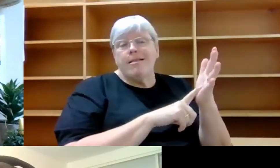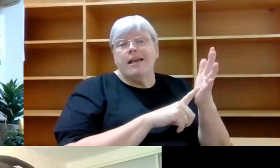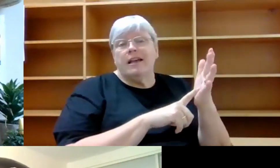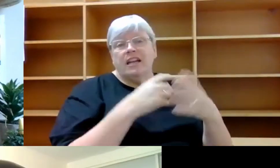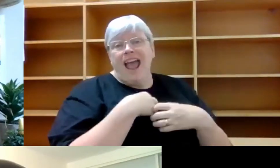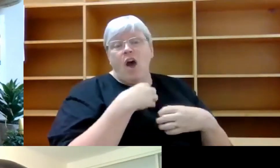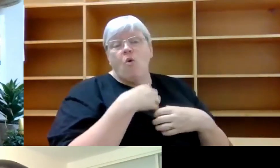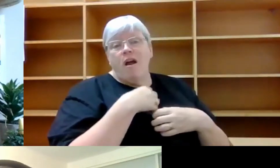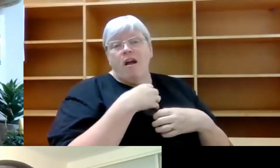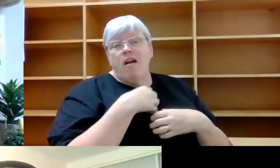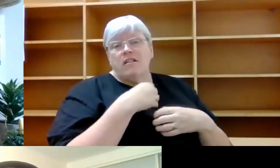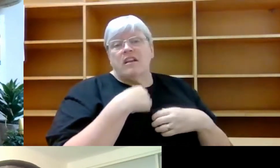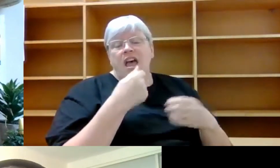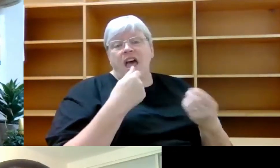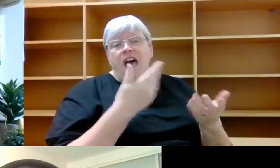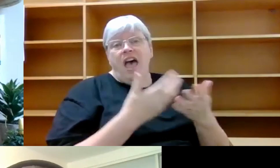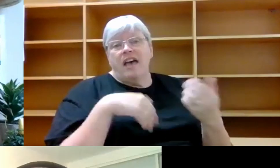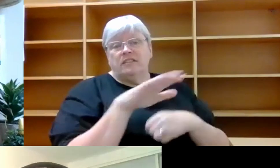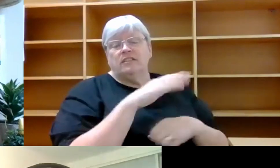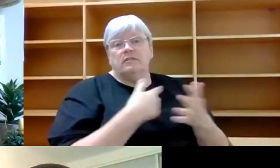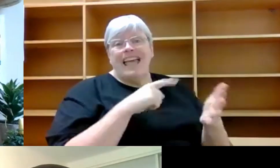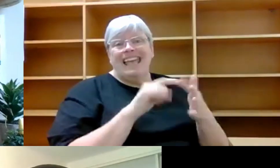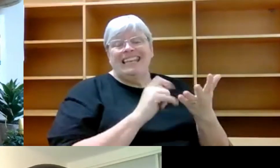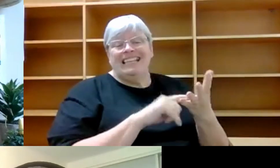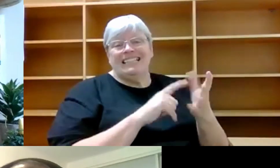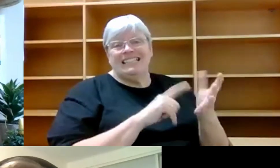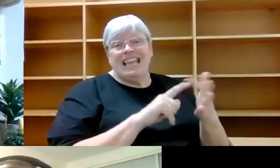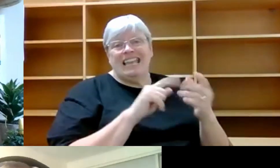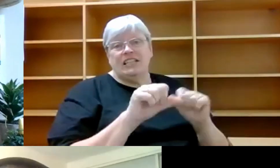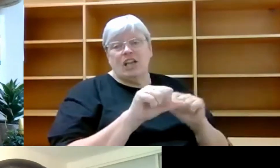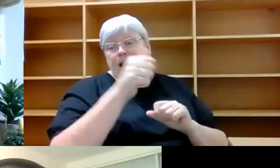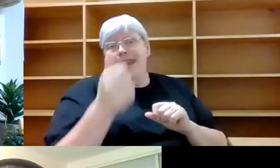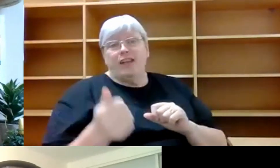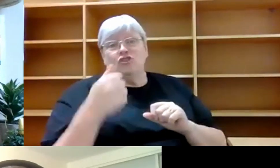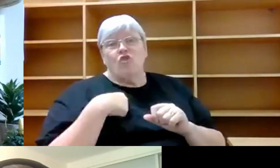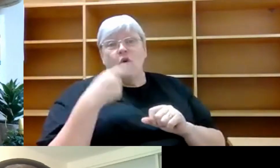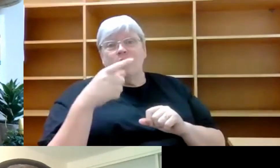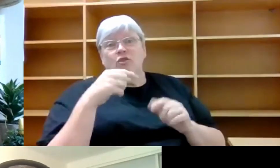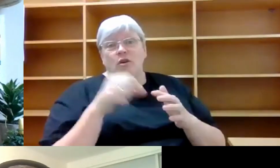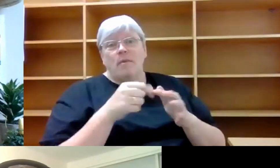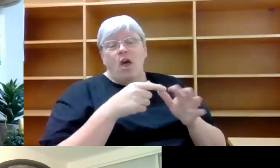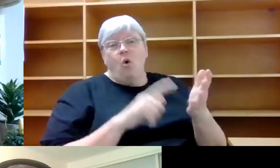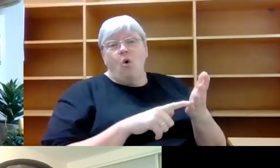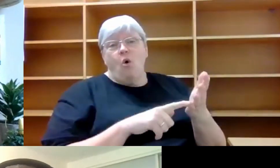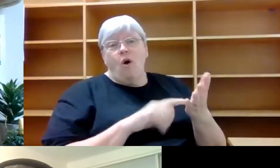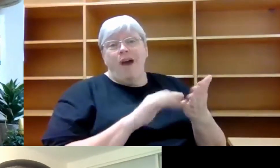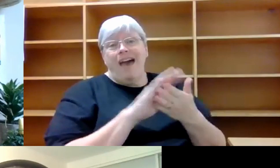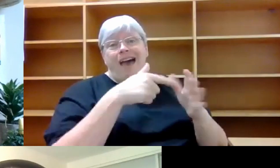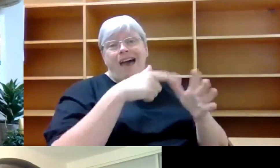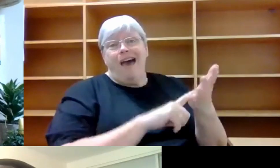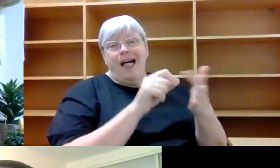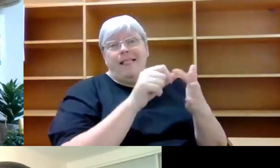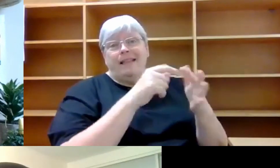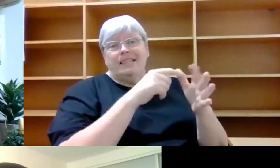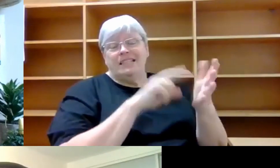the Firefly Estates, and that was right next door to where Fort Haldane was built back, about 400,